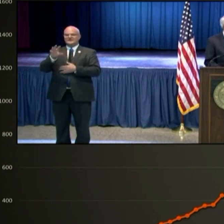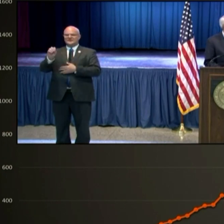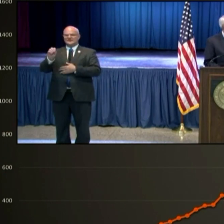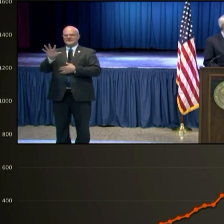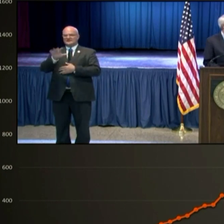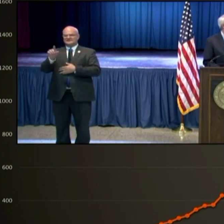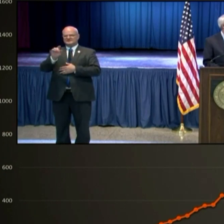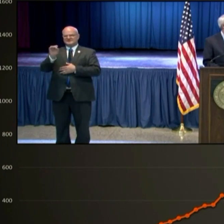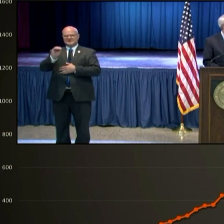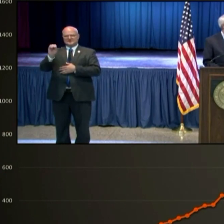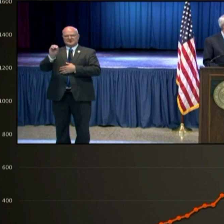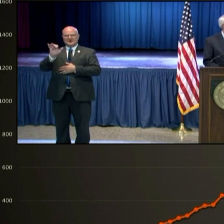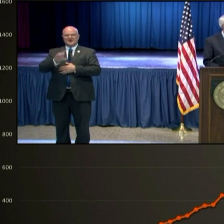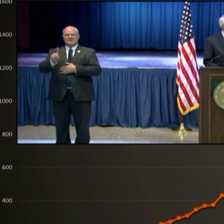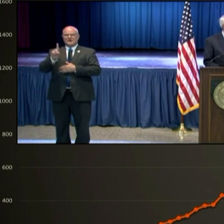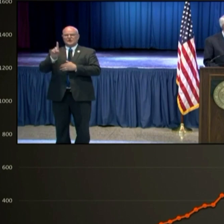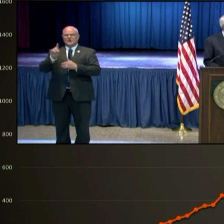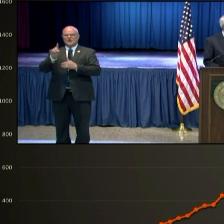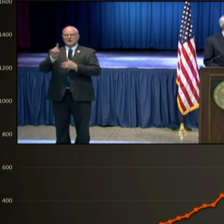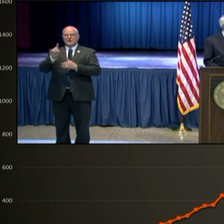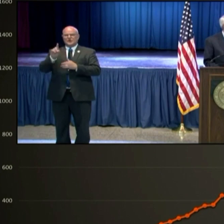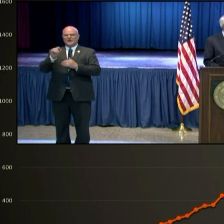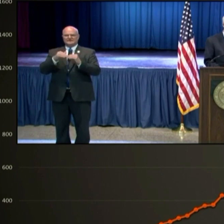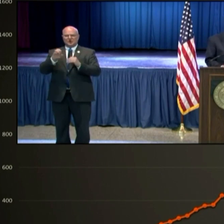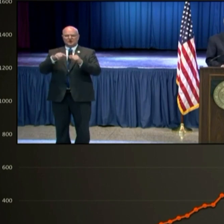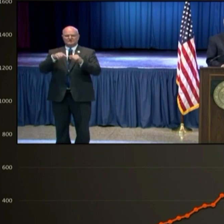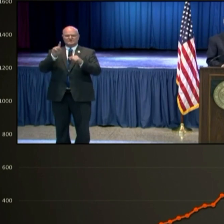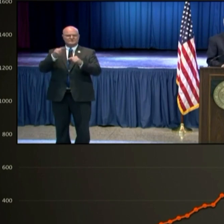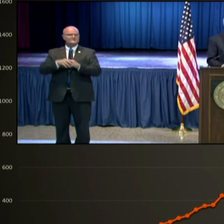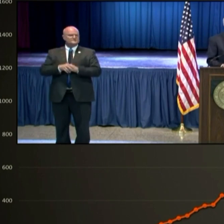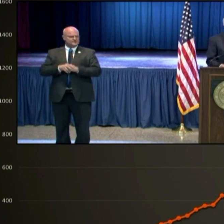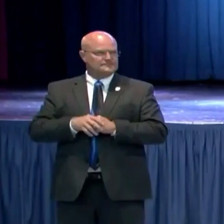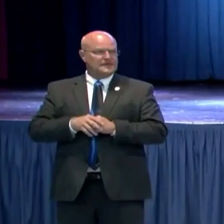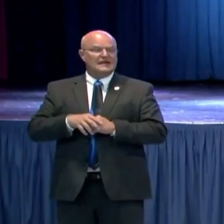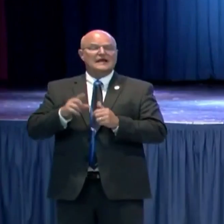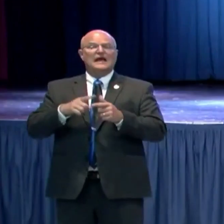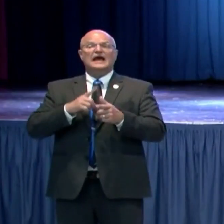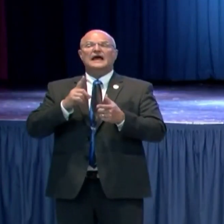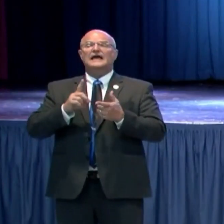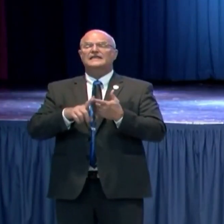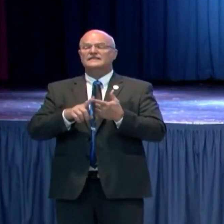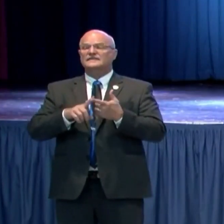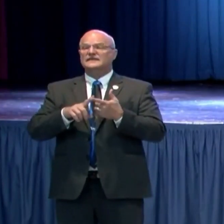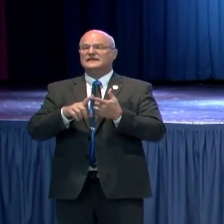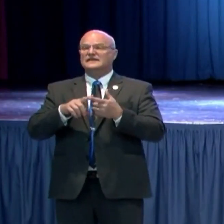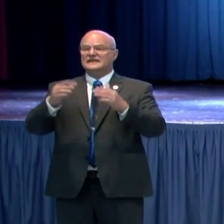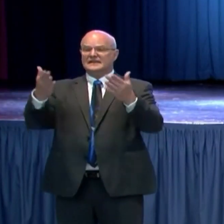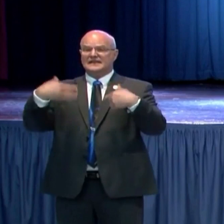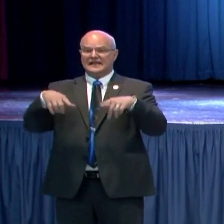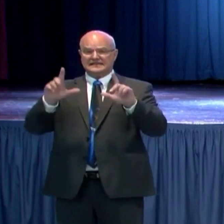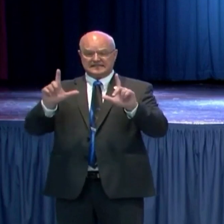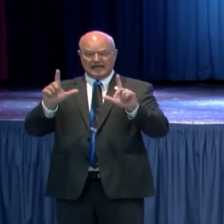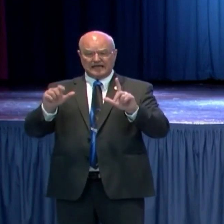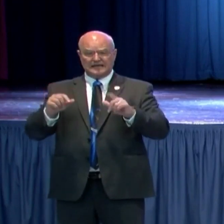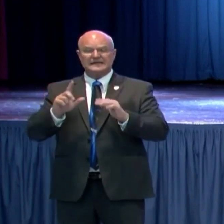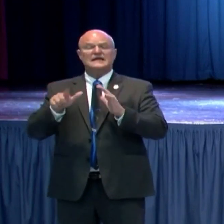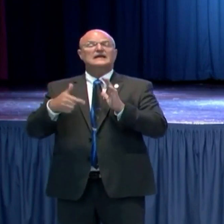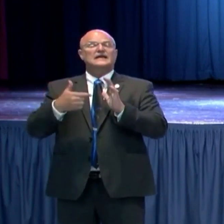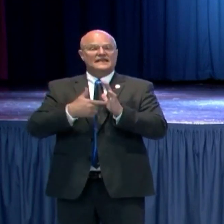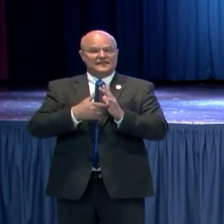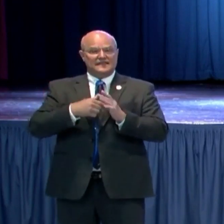1,050 or something like that, above the 1,000 mark. And then if you go the next one,